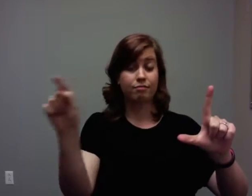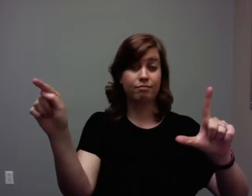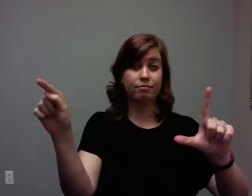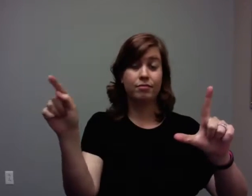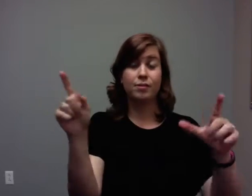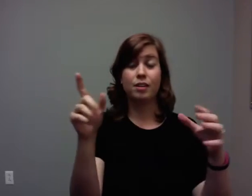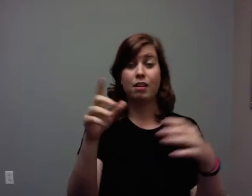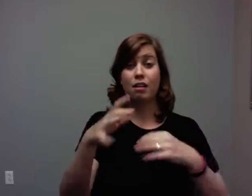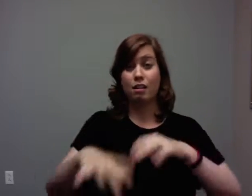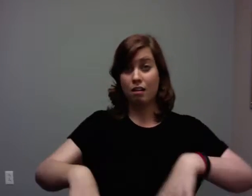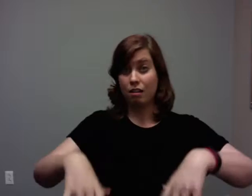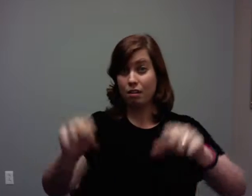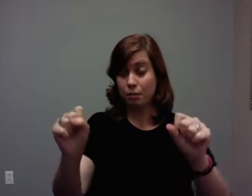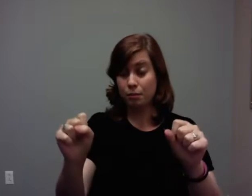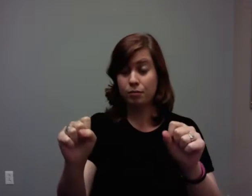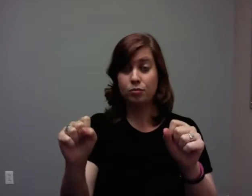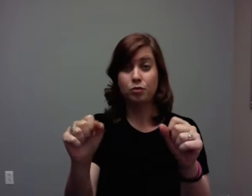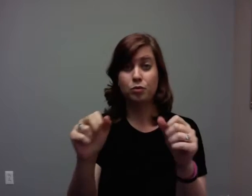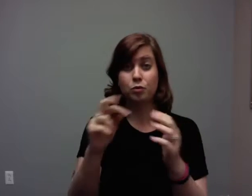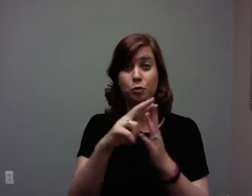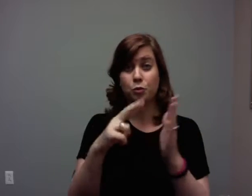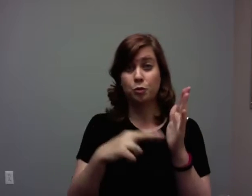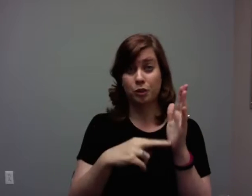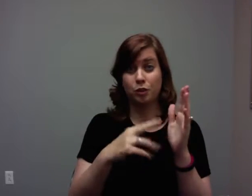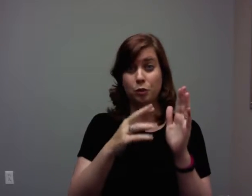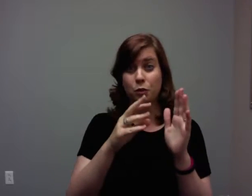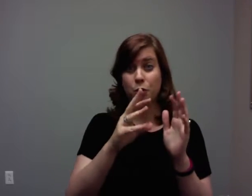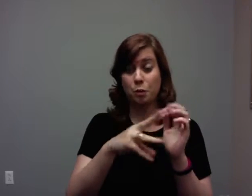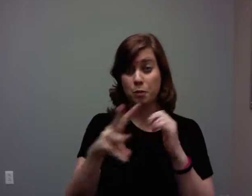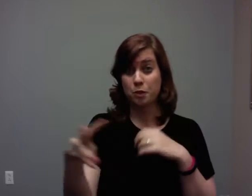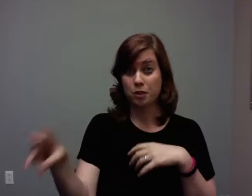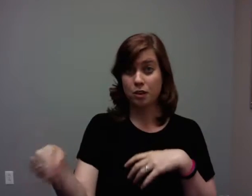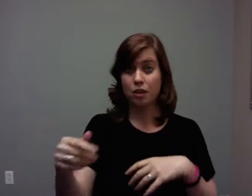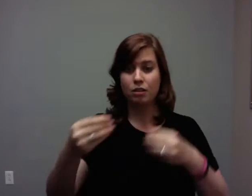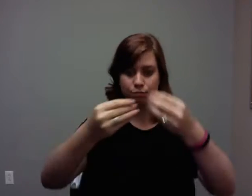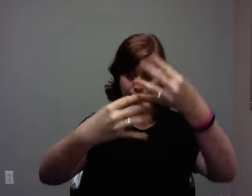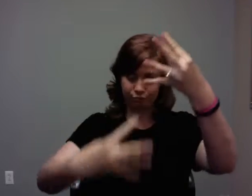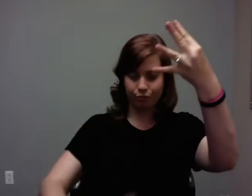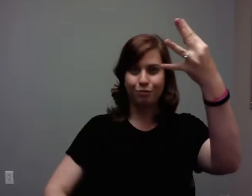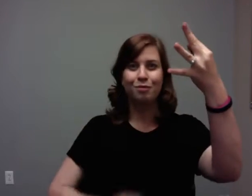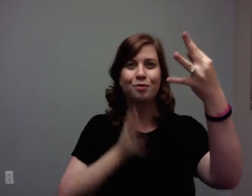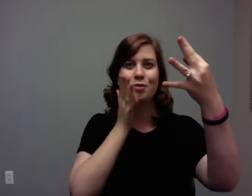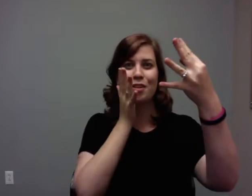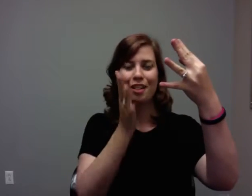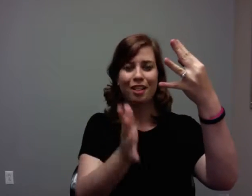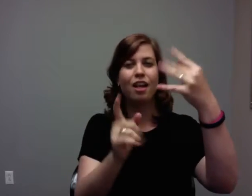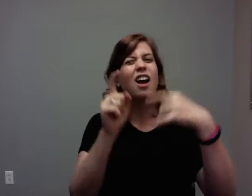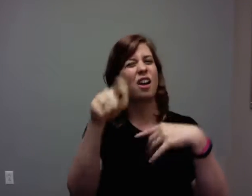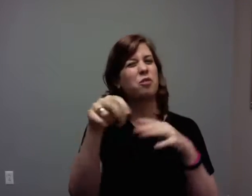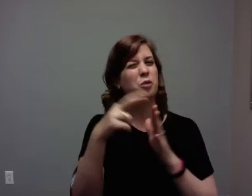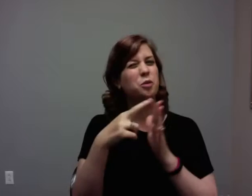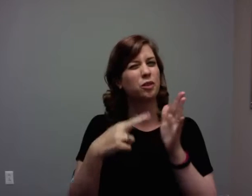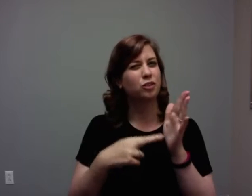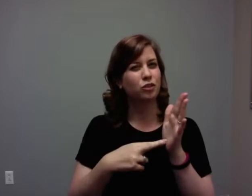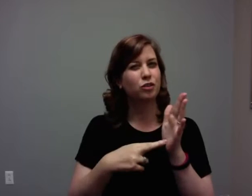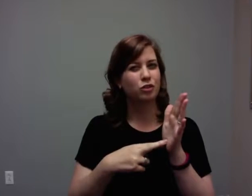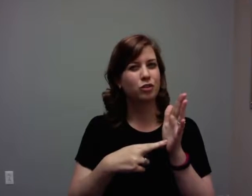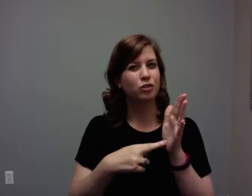sites, and it should pull up a bunch of them. And you need to register with as many of those as you